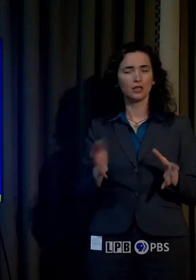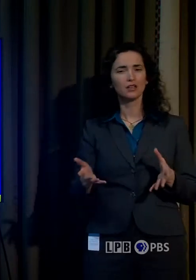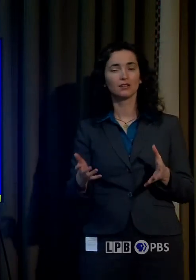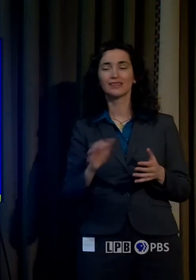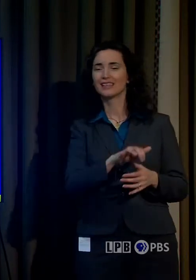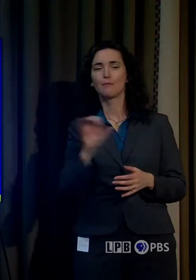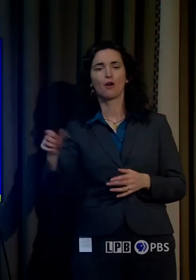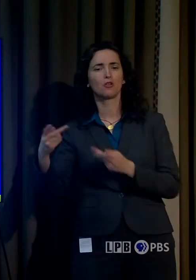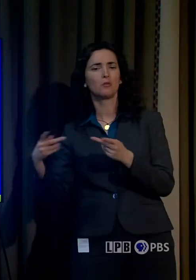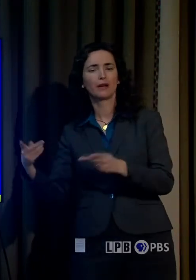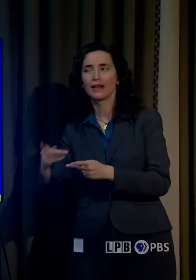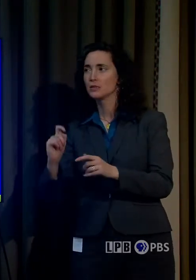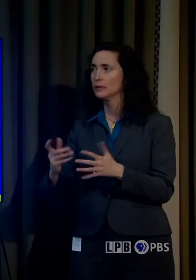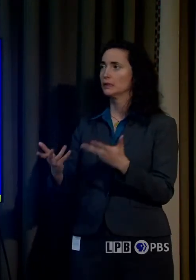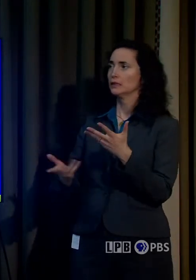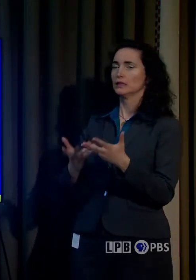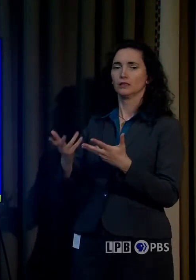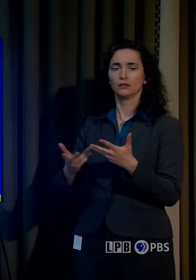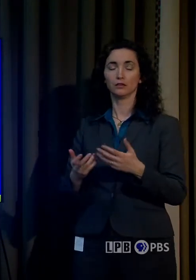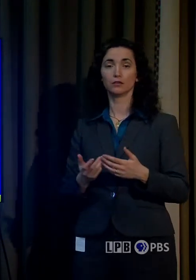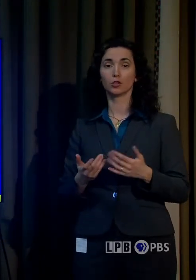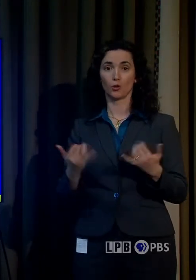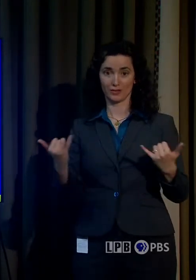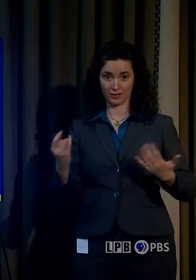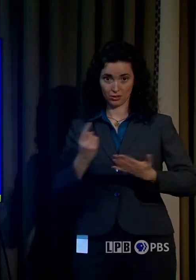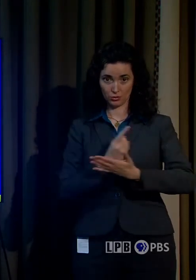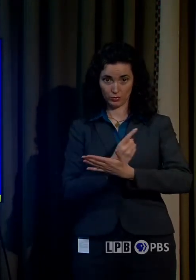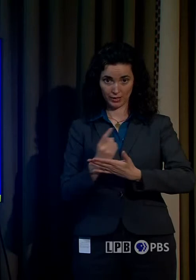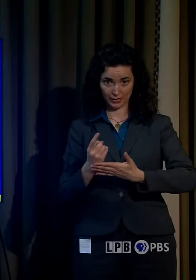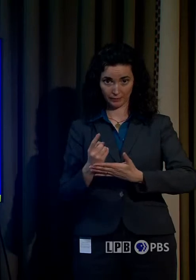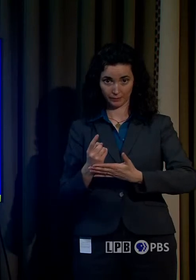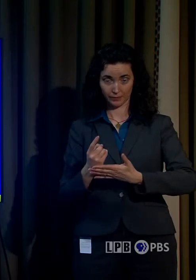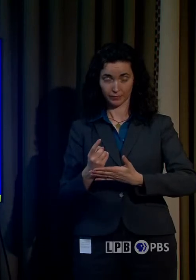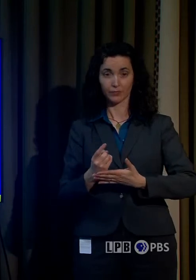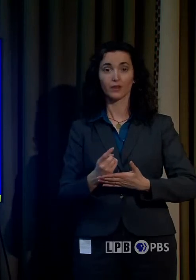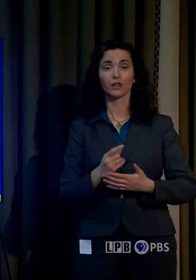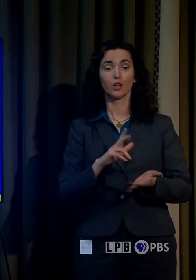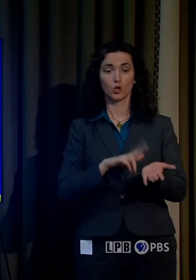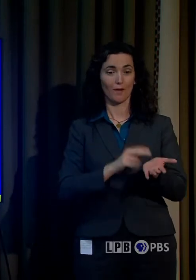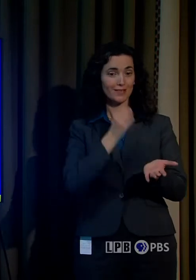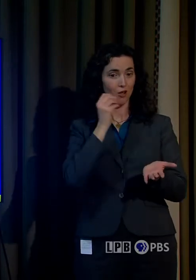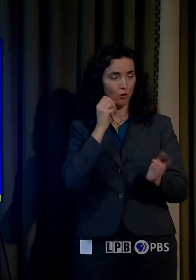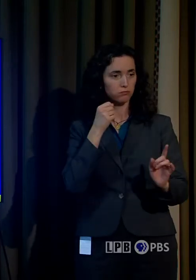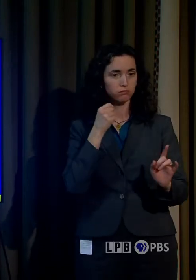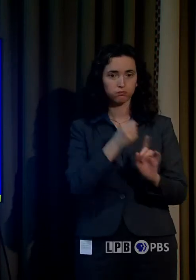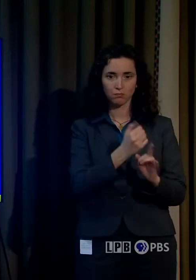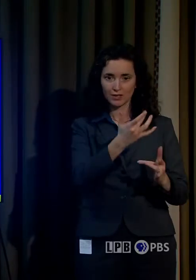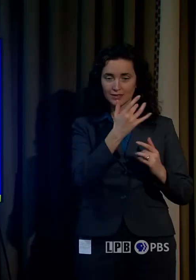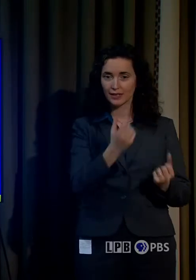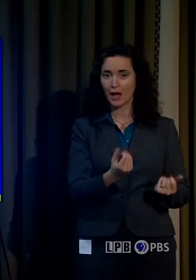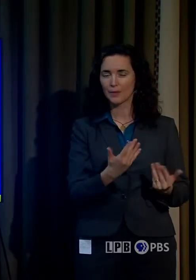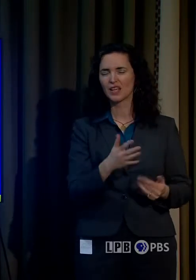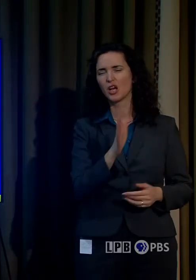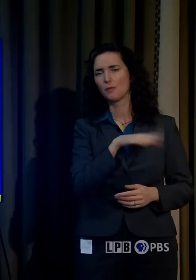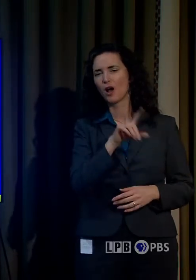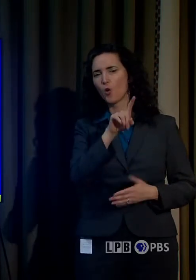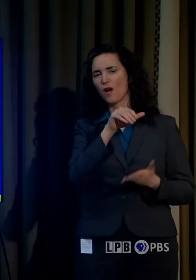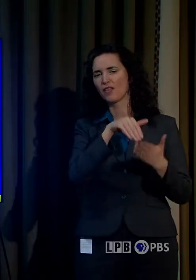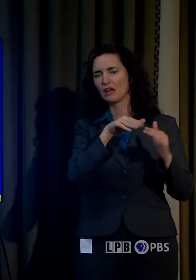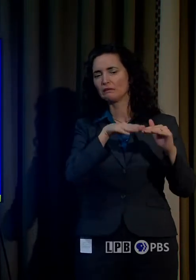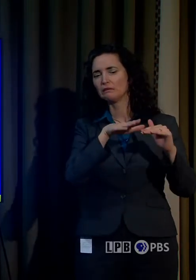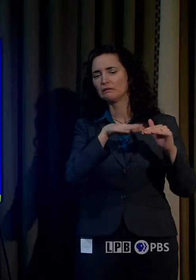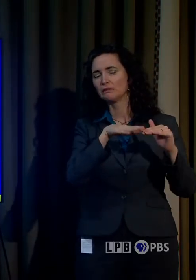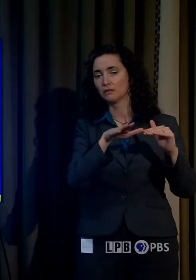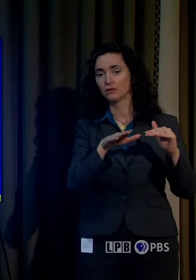settings are. So this week, we had just over 1,000 new cases of COVID in nursing home residents. That's up from